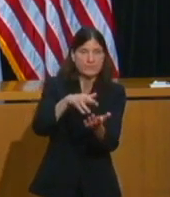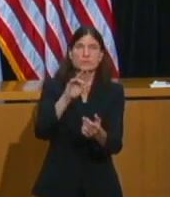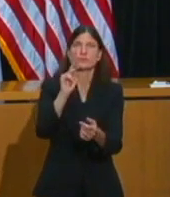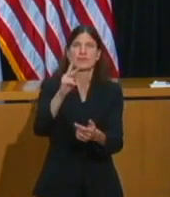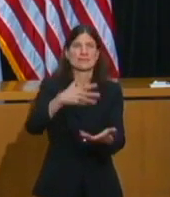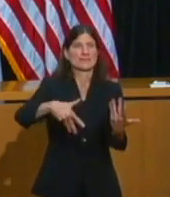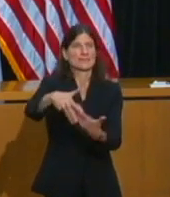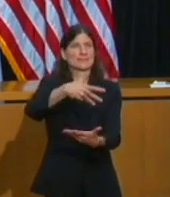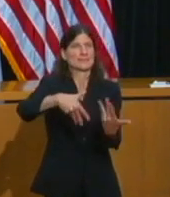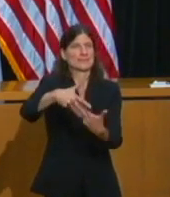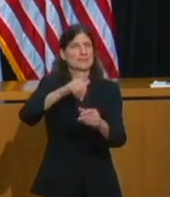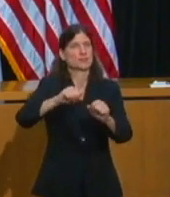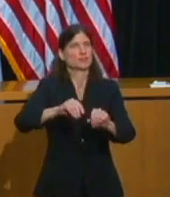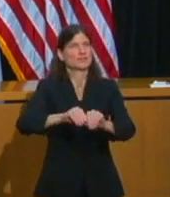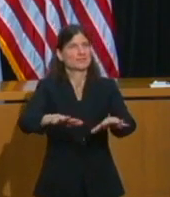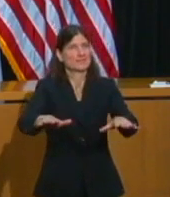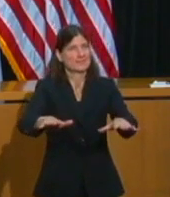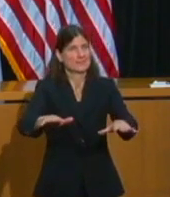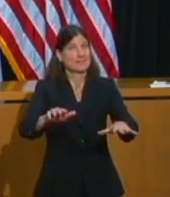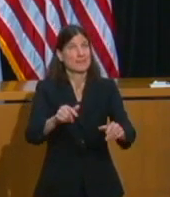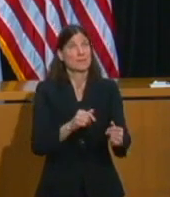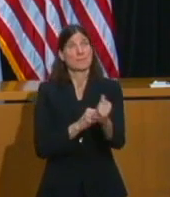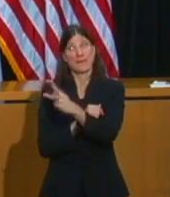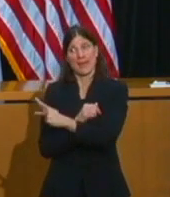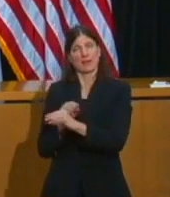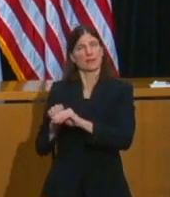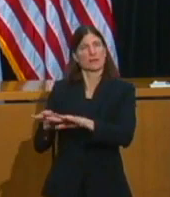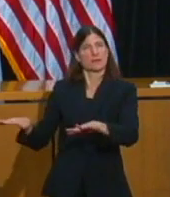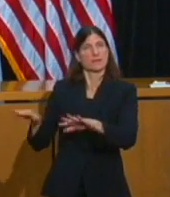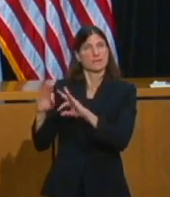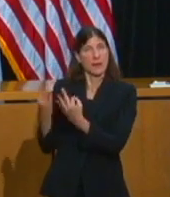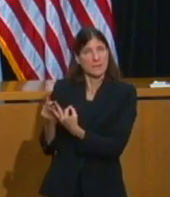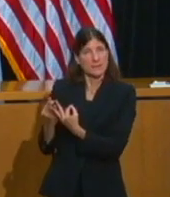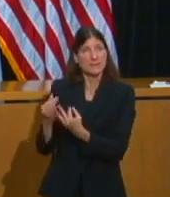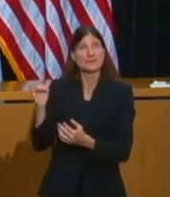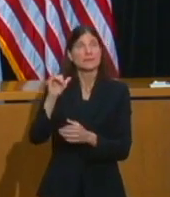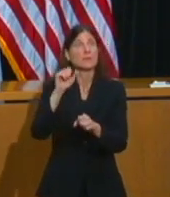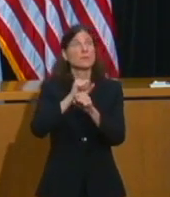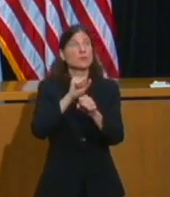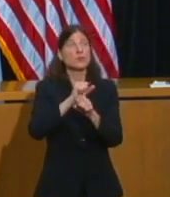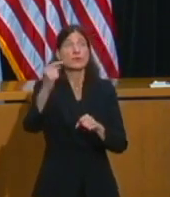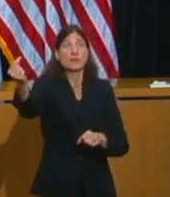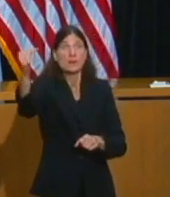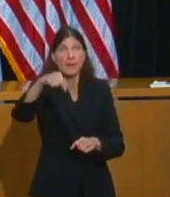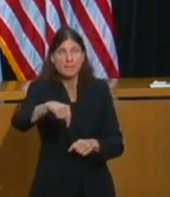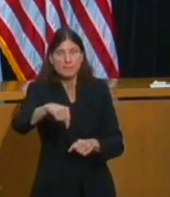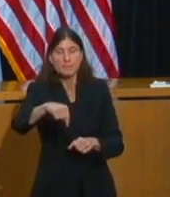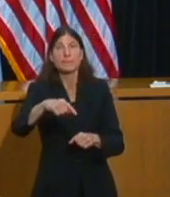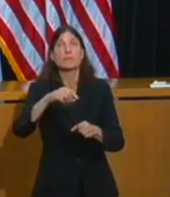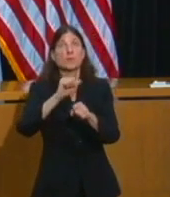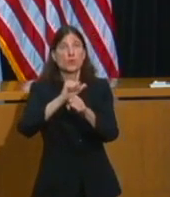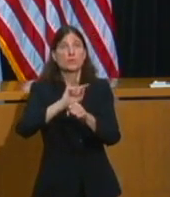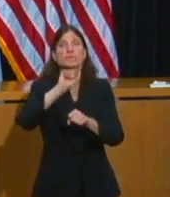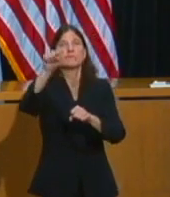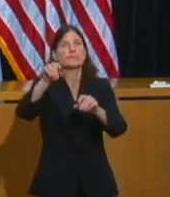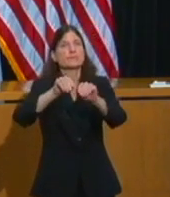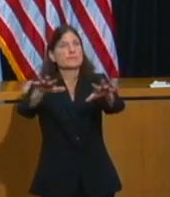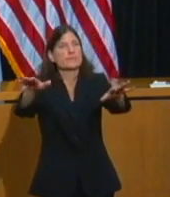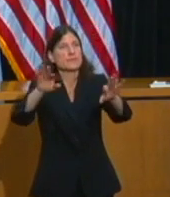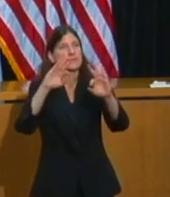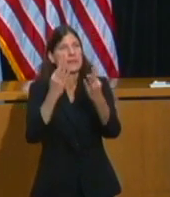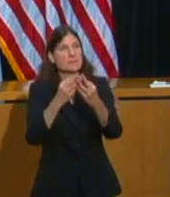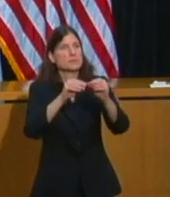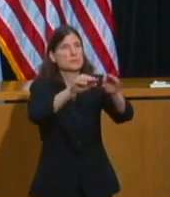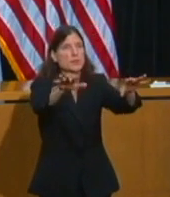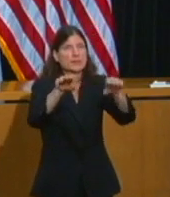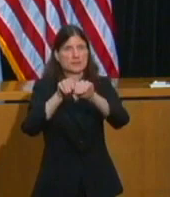And then there's a whole nother part of the system here that's outside the bounds of what I think of as the part that the state's the primary